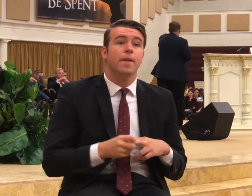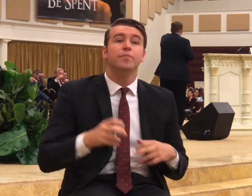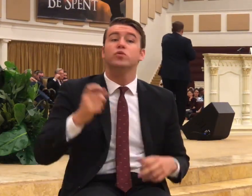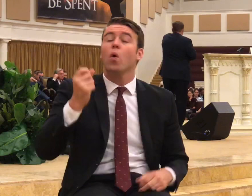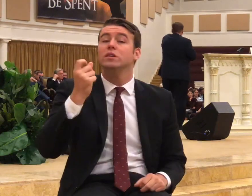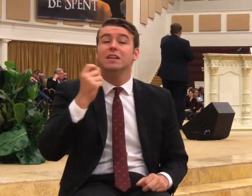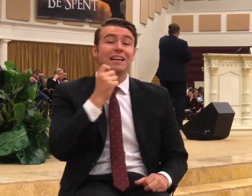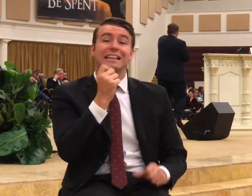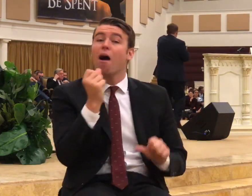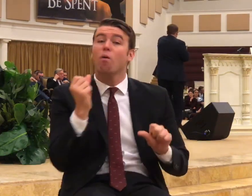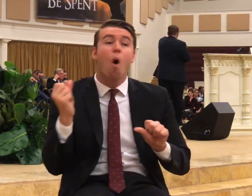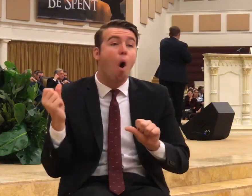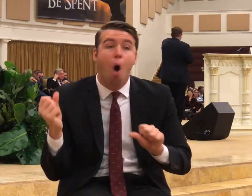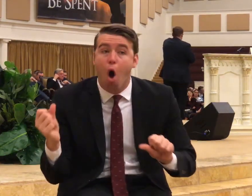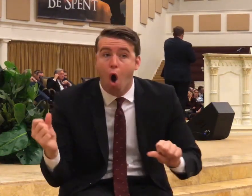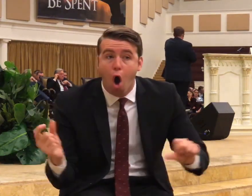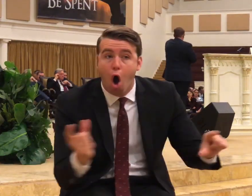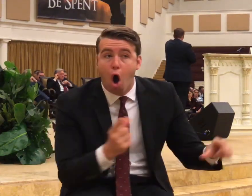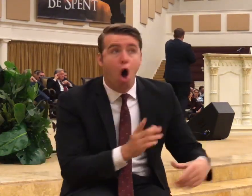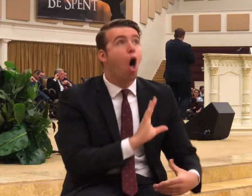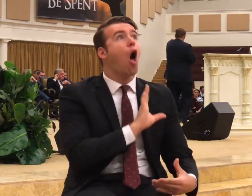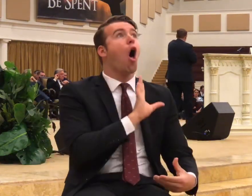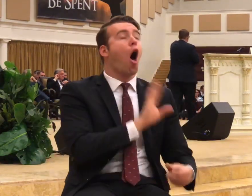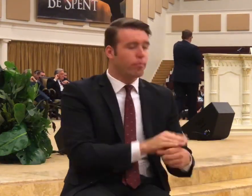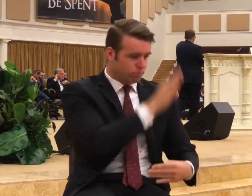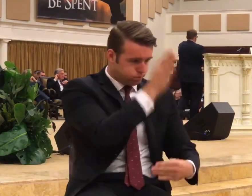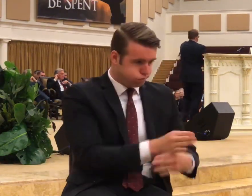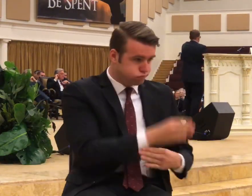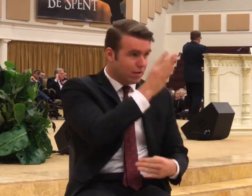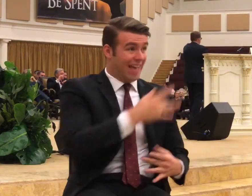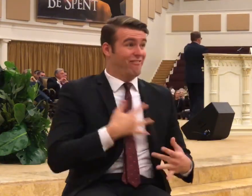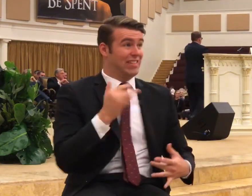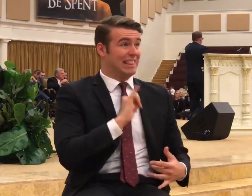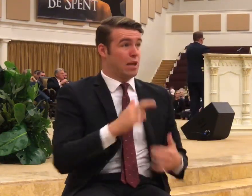See, not all chirological moments feel like revival.